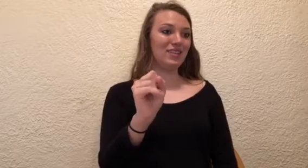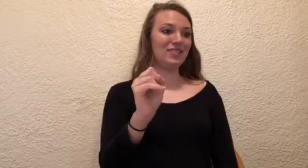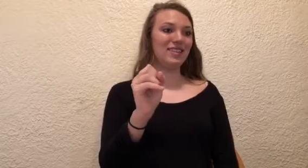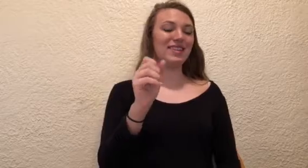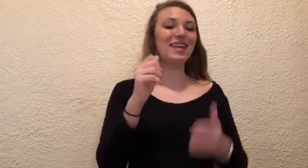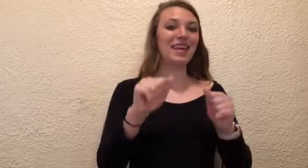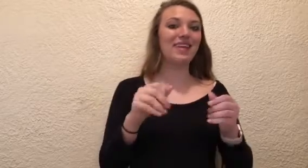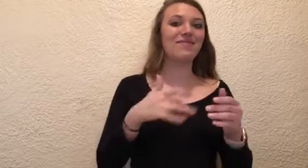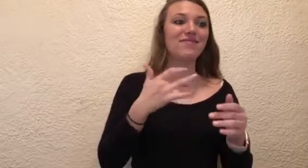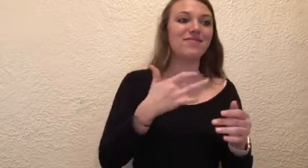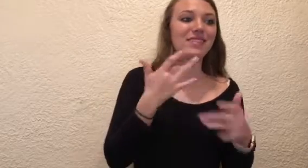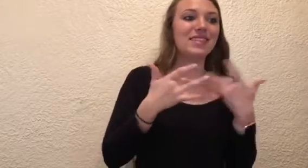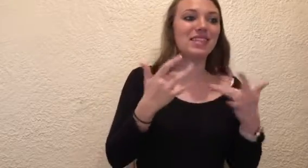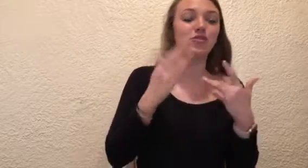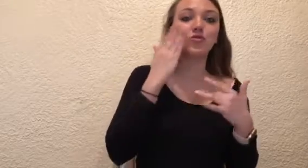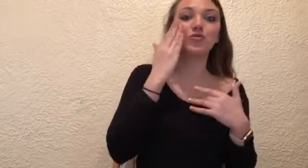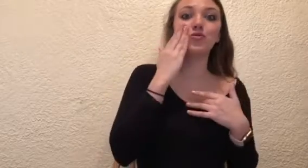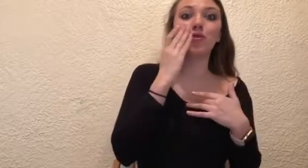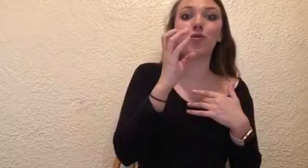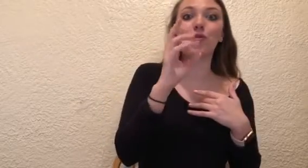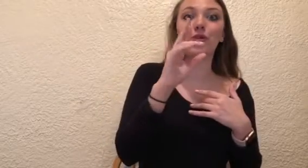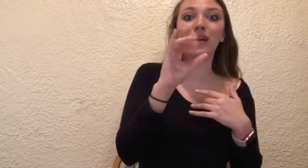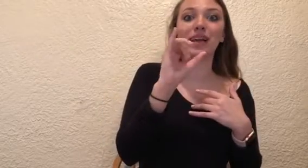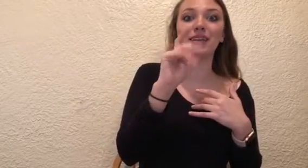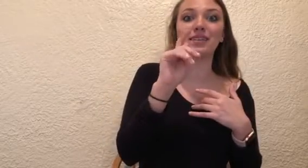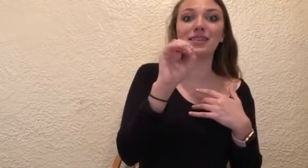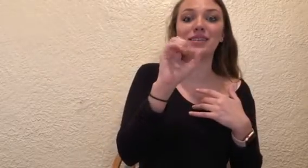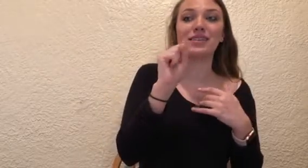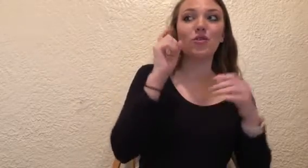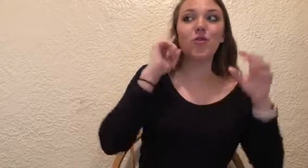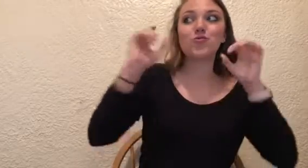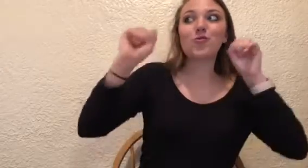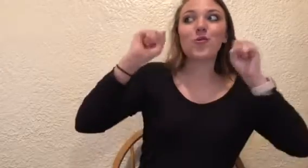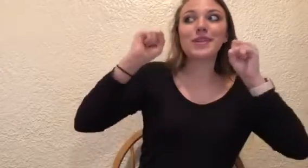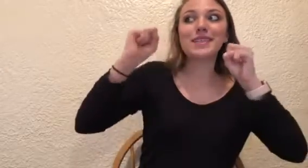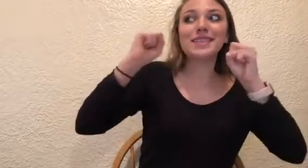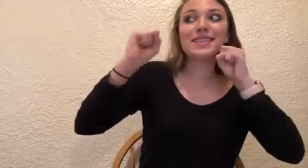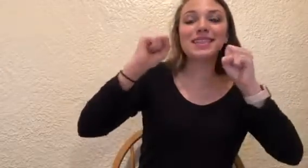heard the crickets make the noise when they rub their legs? Okay, that also